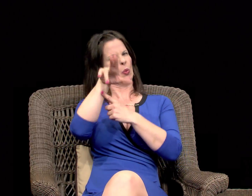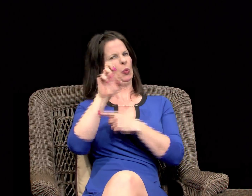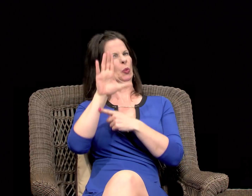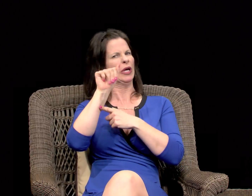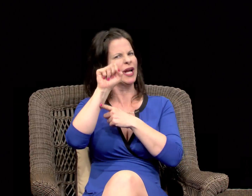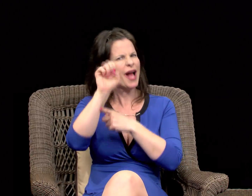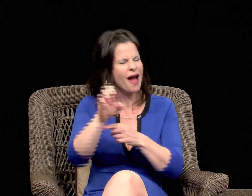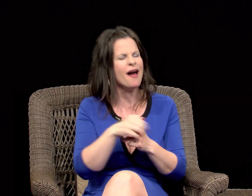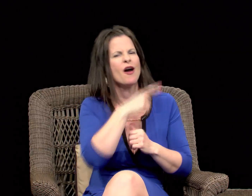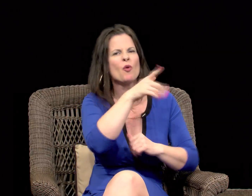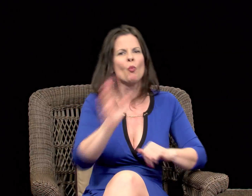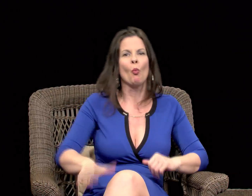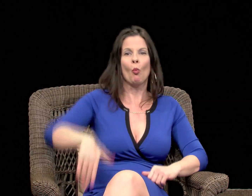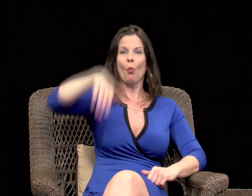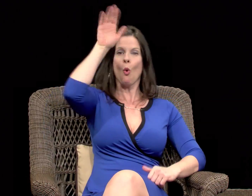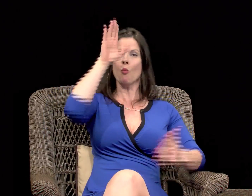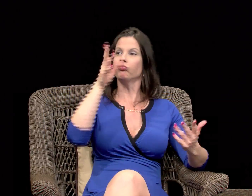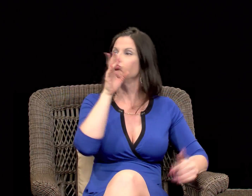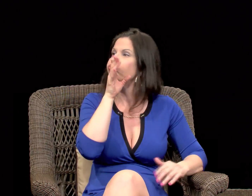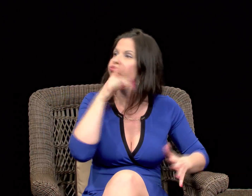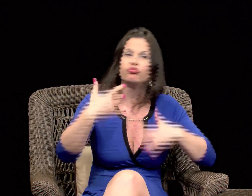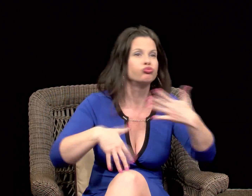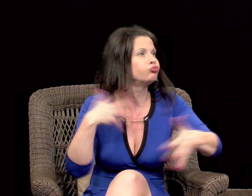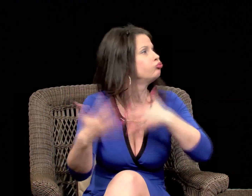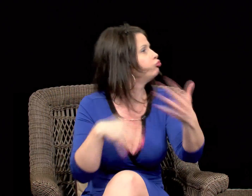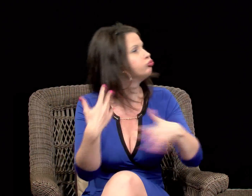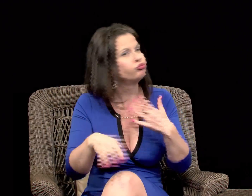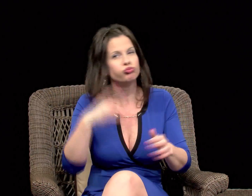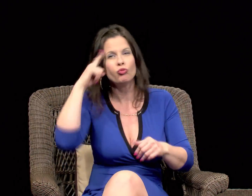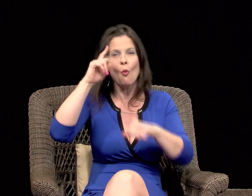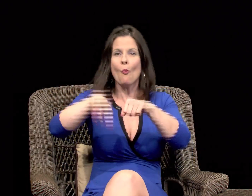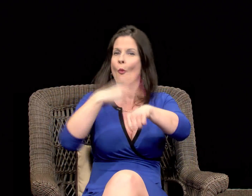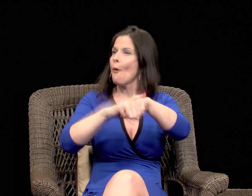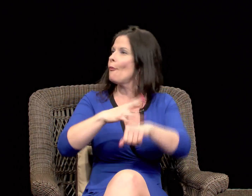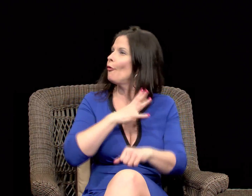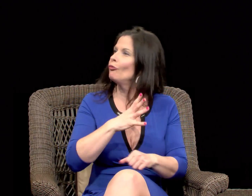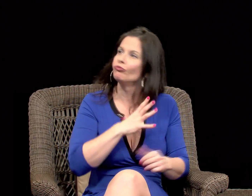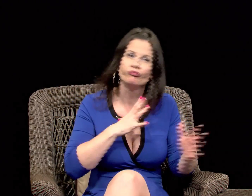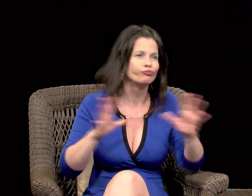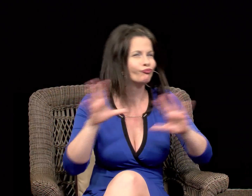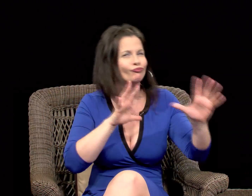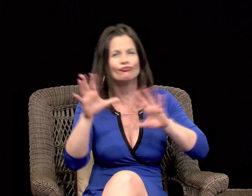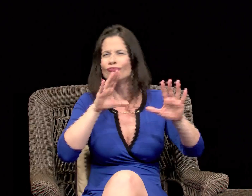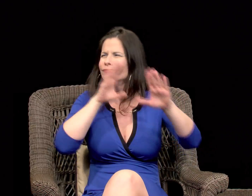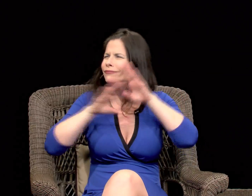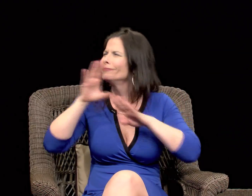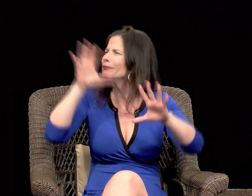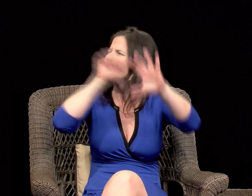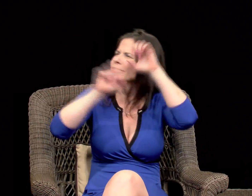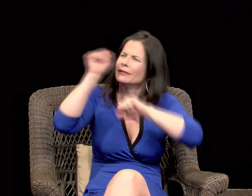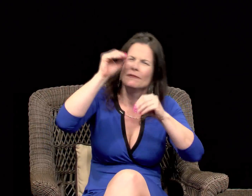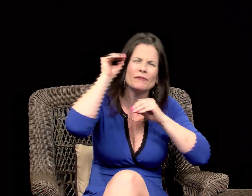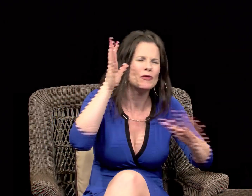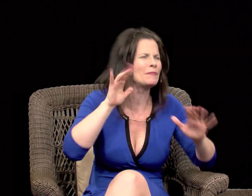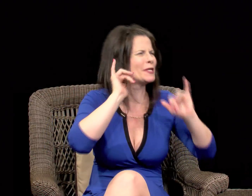And she's a unique case. She grew up, she would speak like hearing people. She felt that she was a